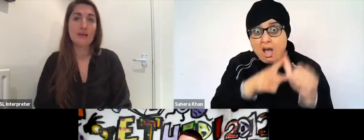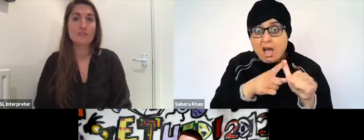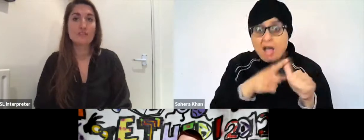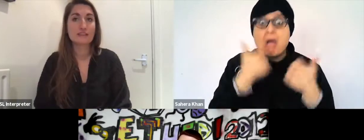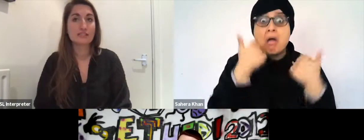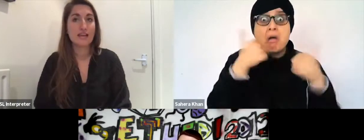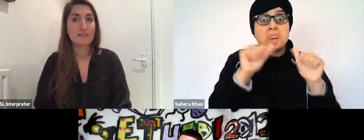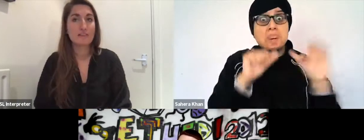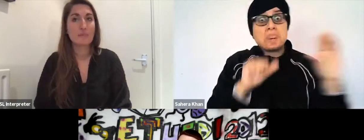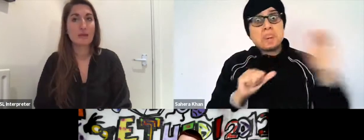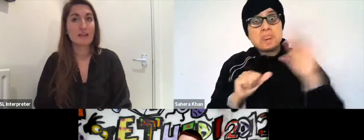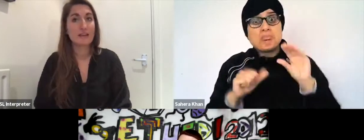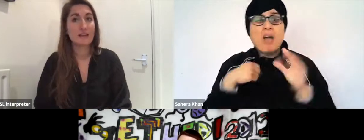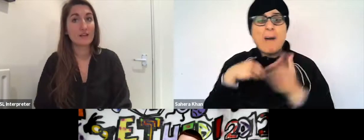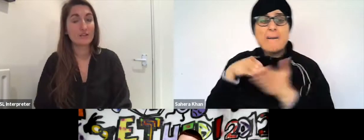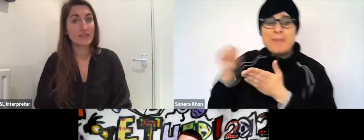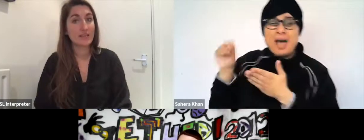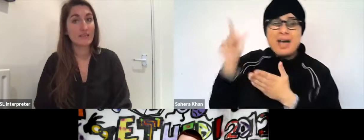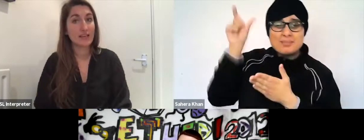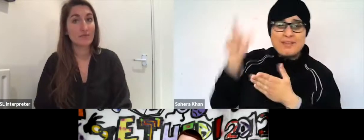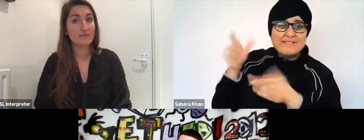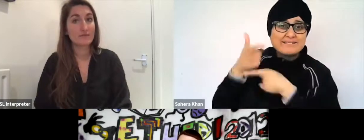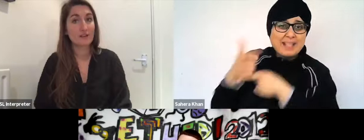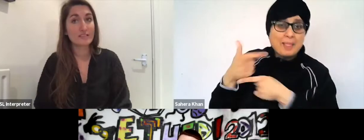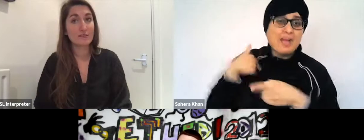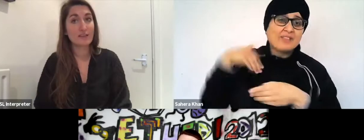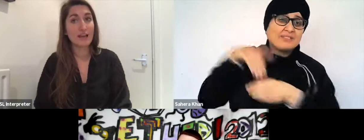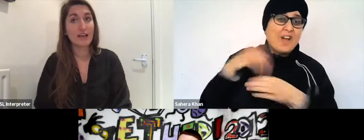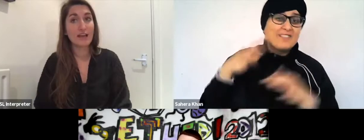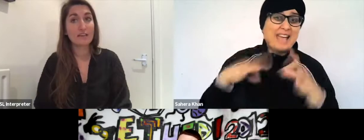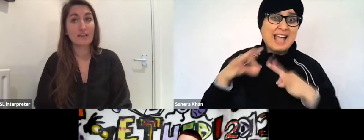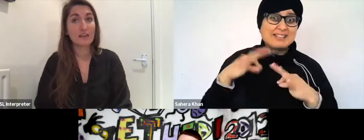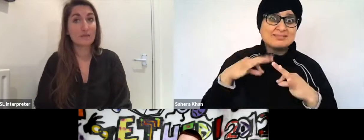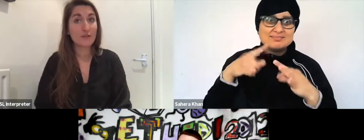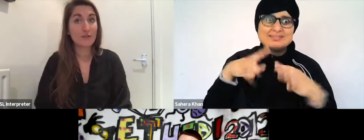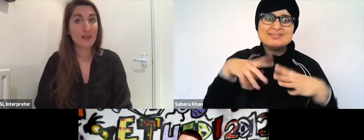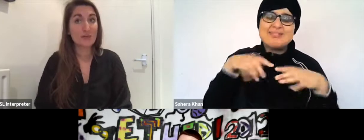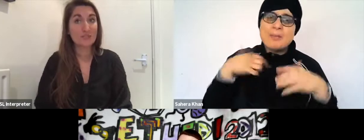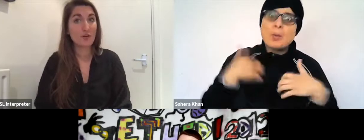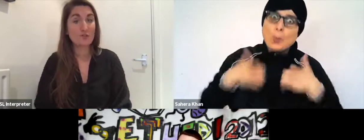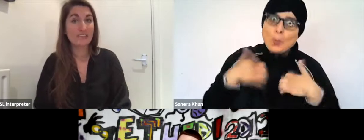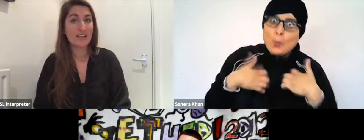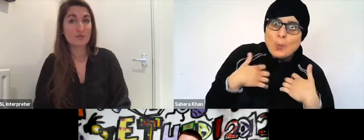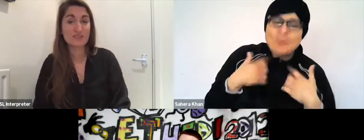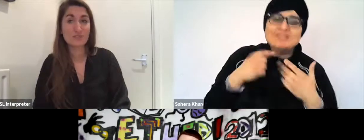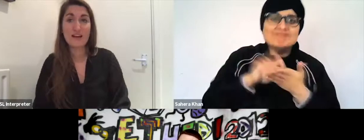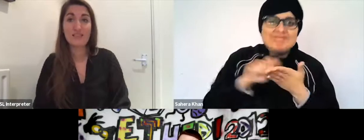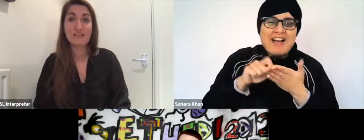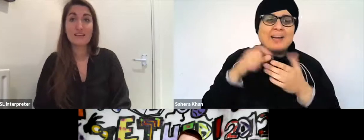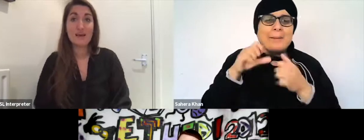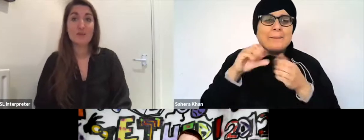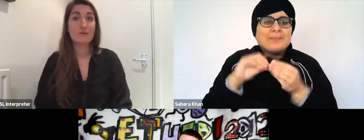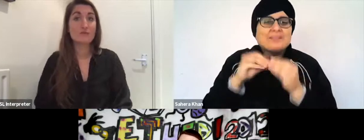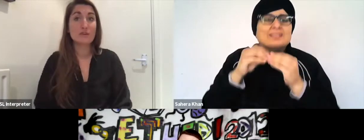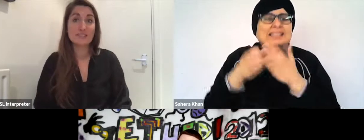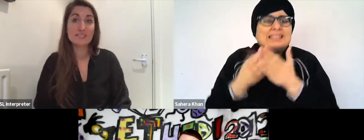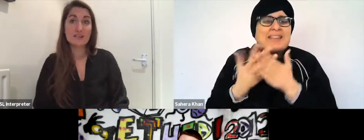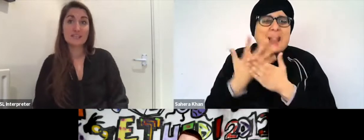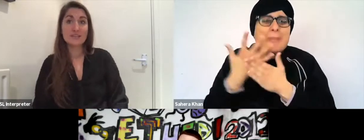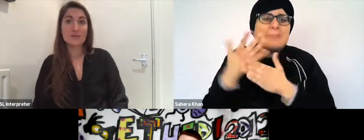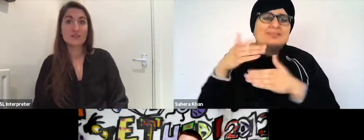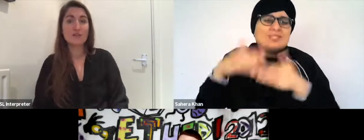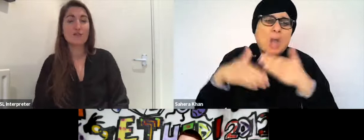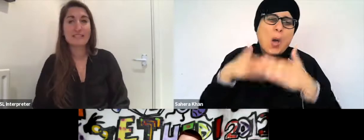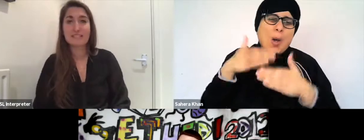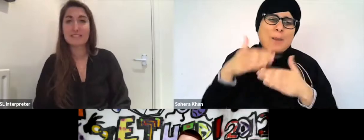and that was stand up. And then they looked at it and they gave me some funding for that, and then I filmed that and was involved as an actress as well. So that was really